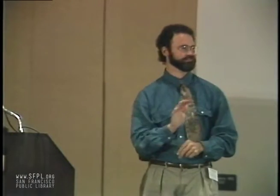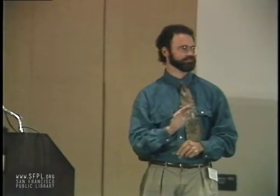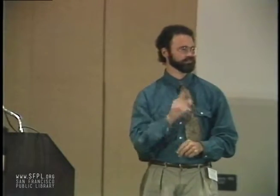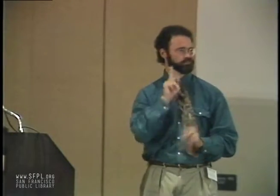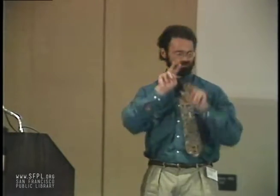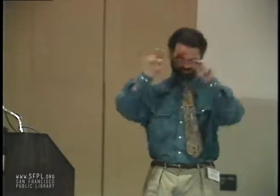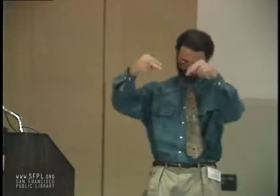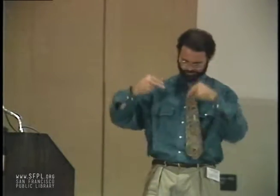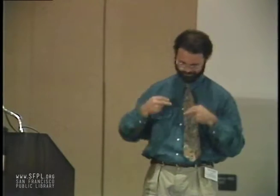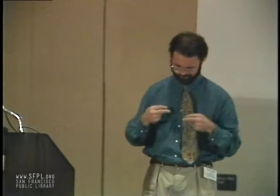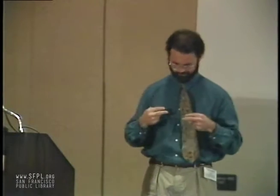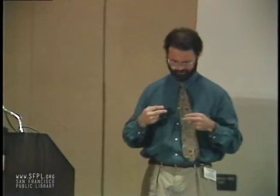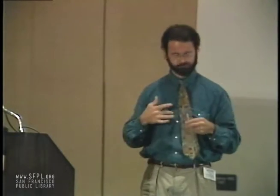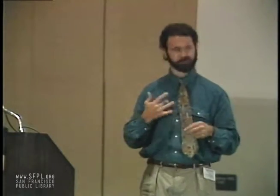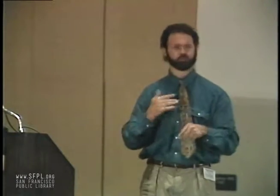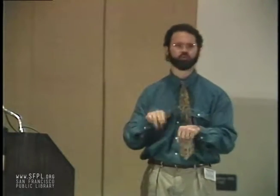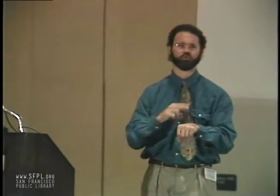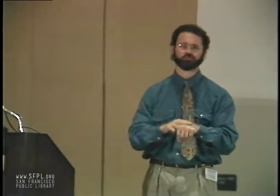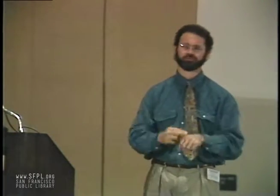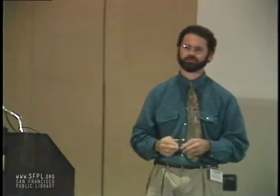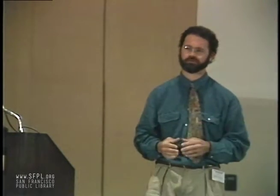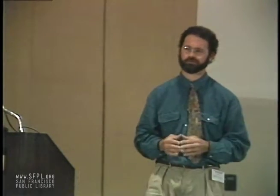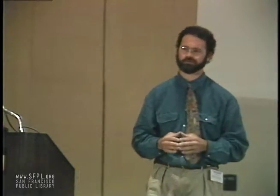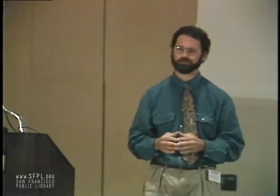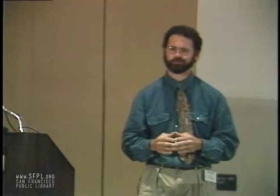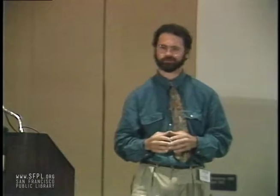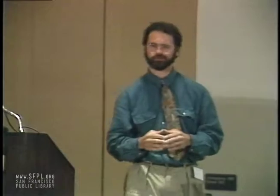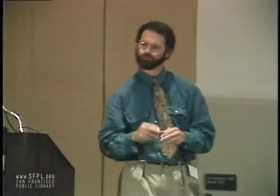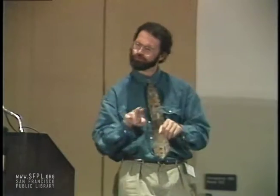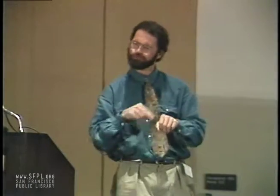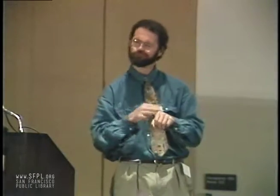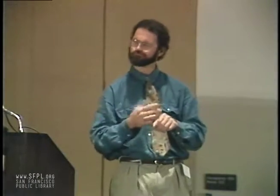And that's not how we deaf people view ourselves. We view ourselves as normal.